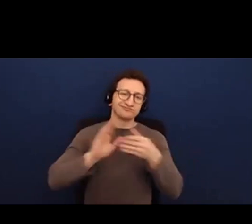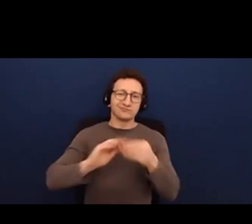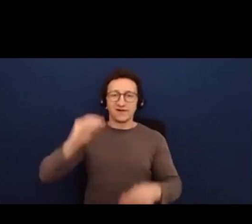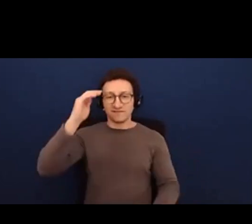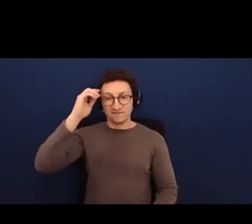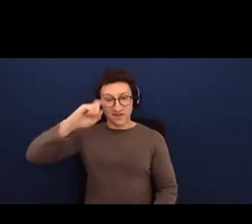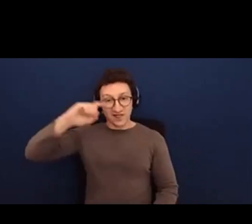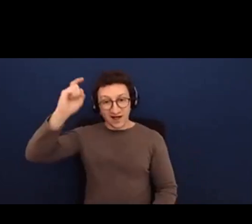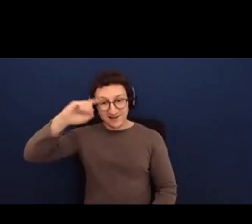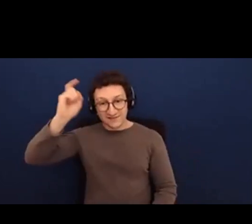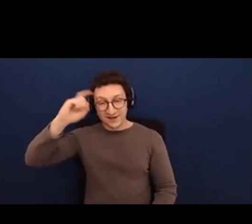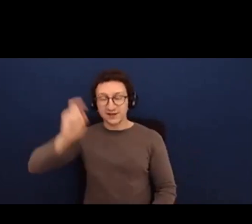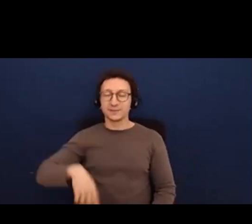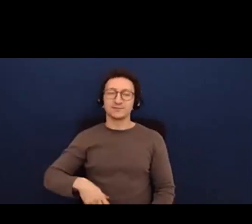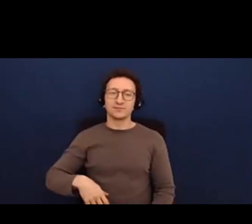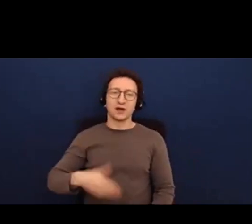morality, the Torah,